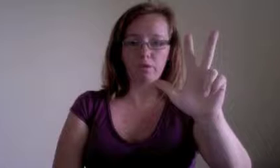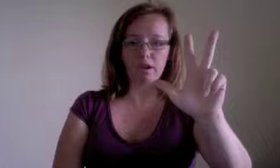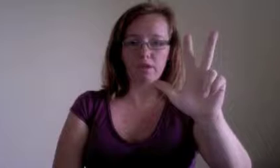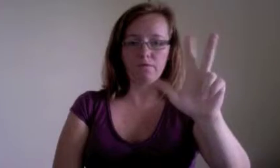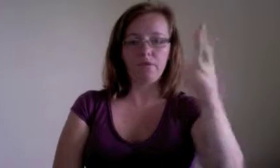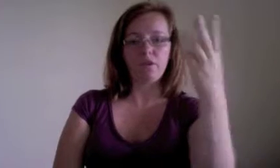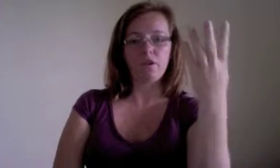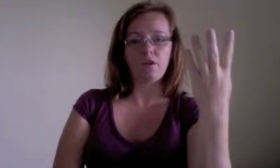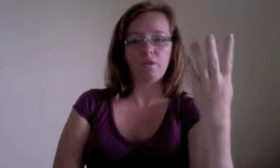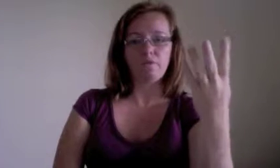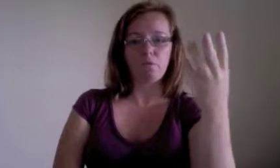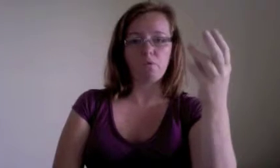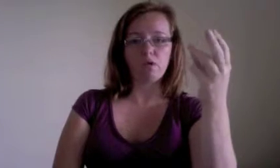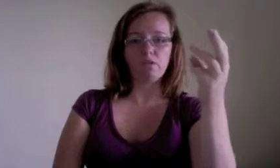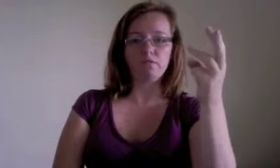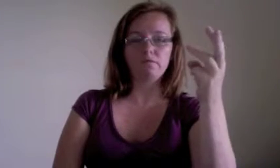3, 4.